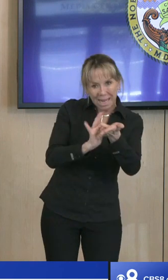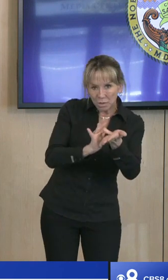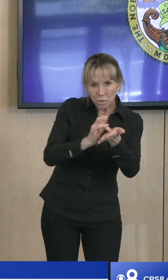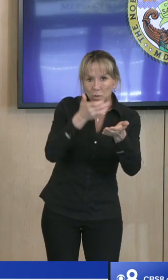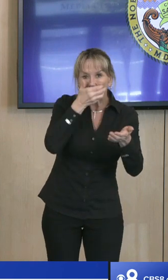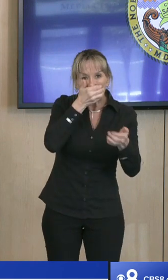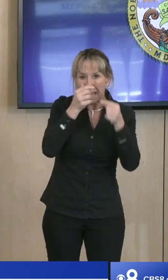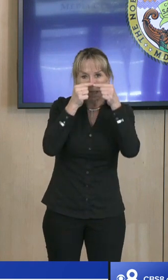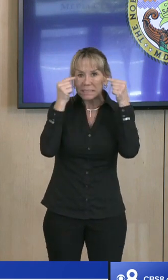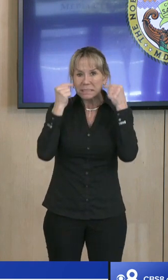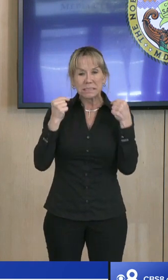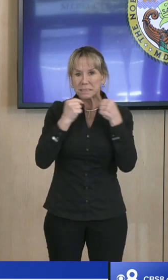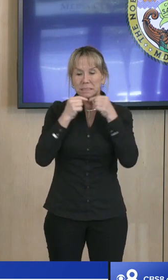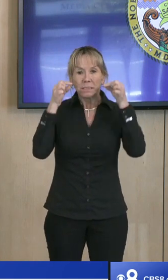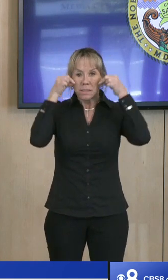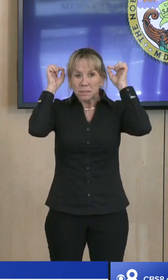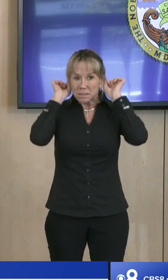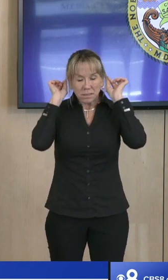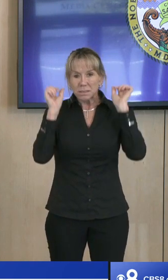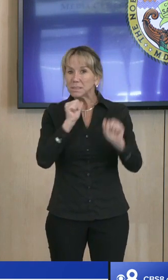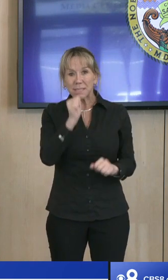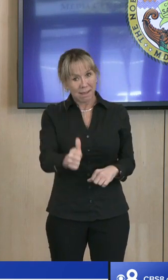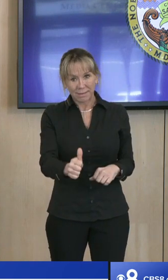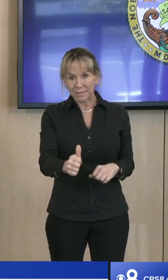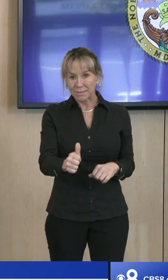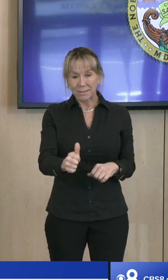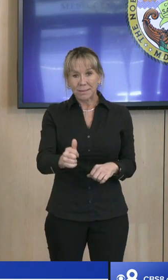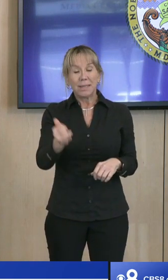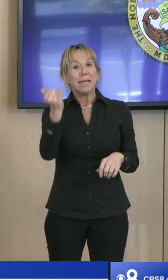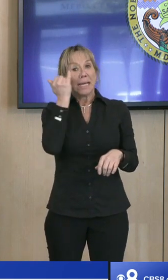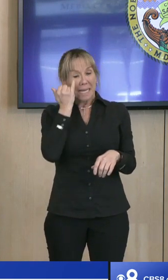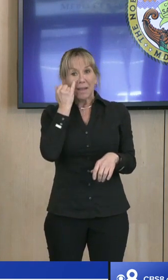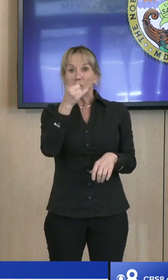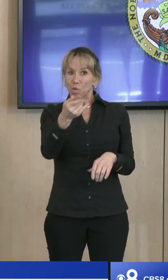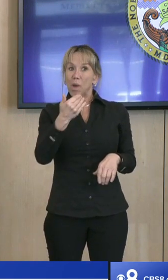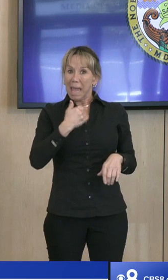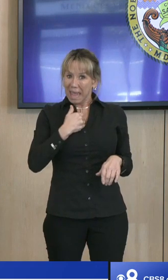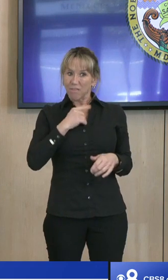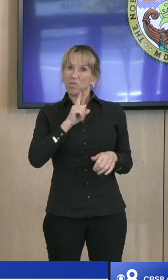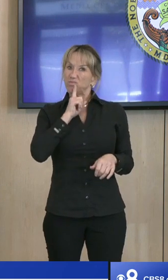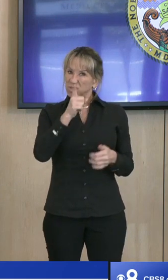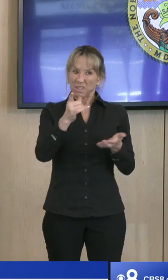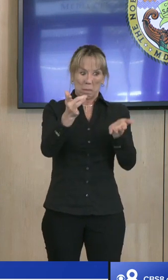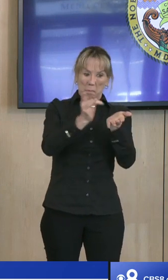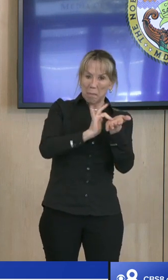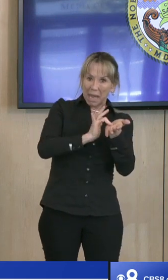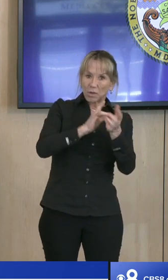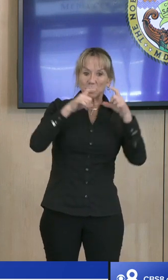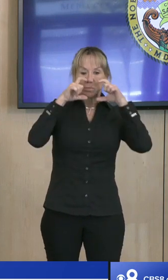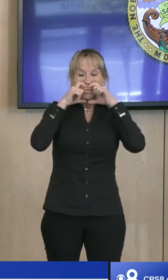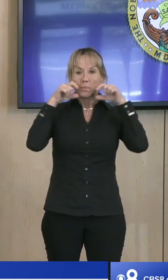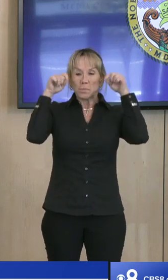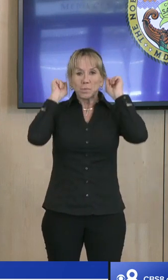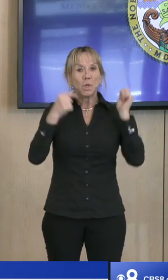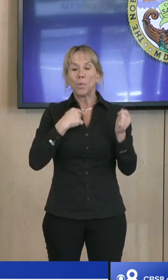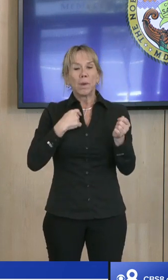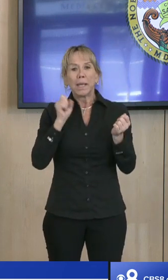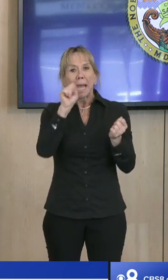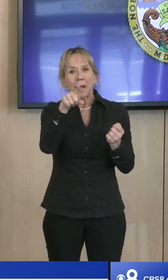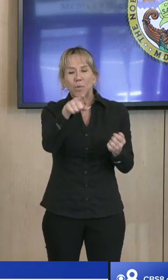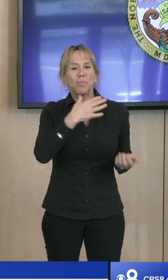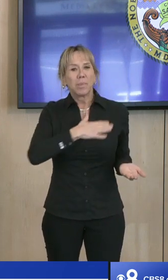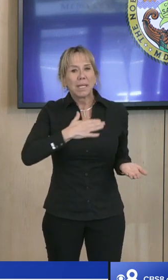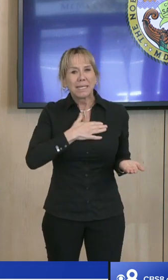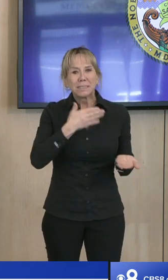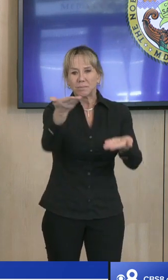a medical grade mask, we ask you to take that to a medical facility or to the County of San Diego so it can be deployed to